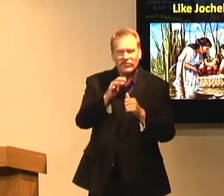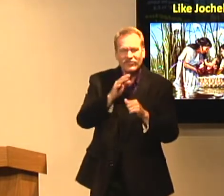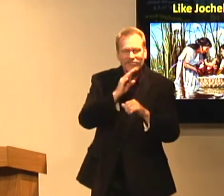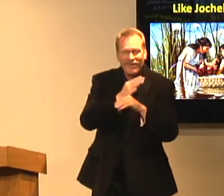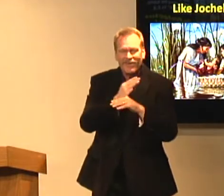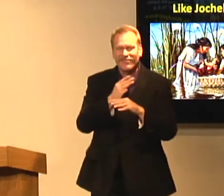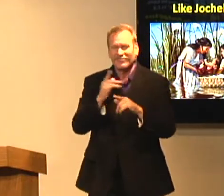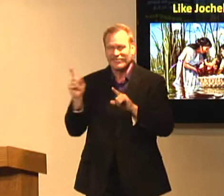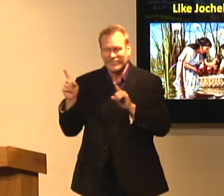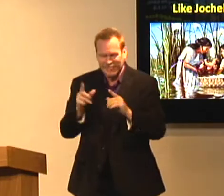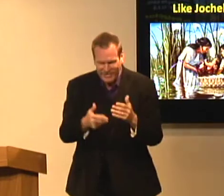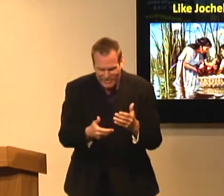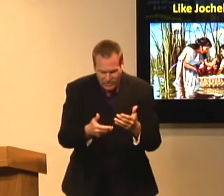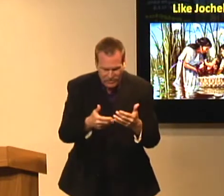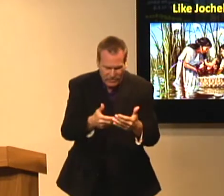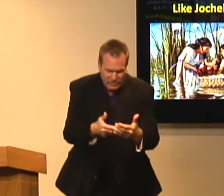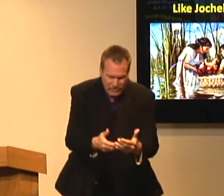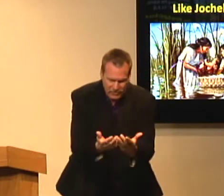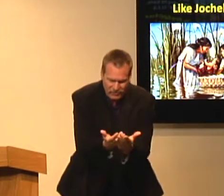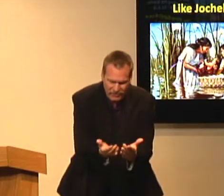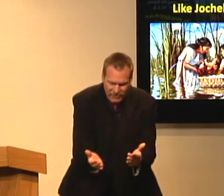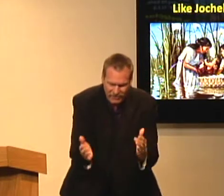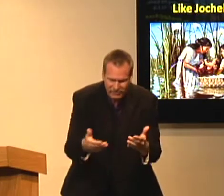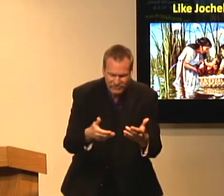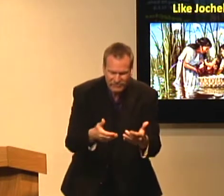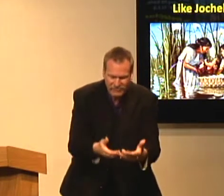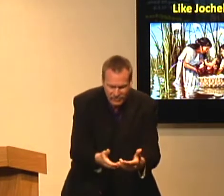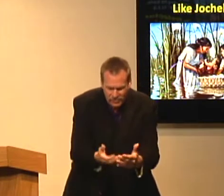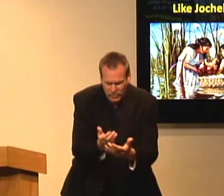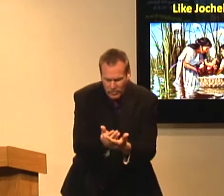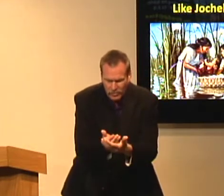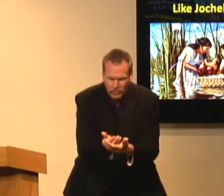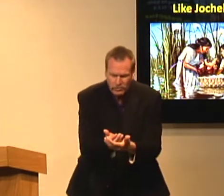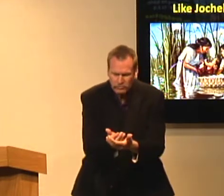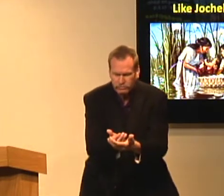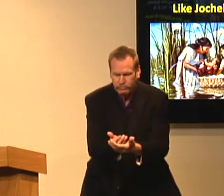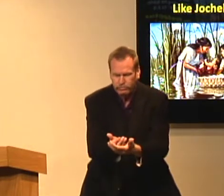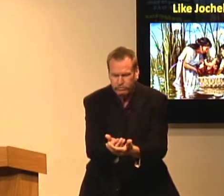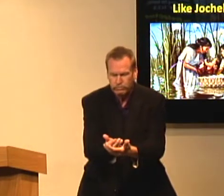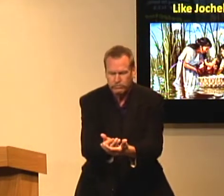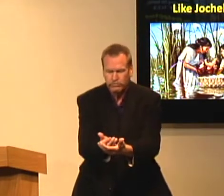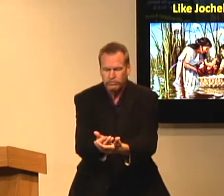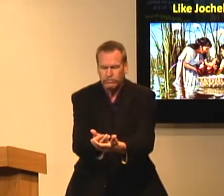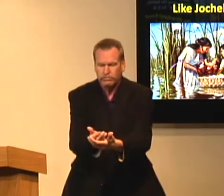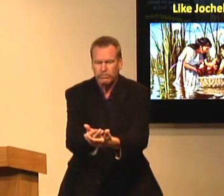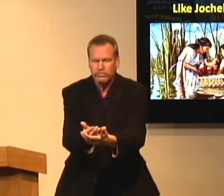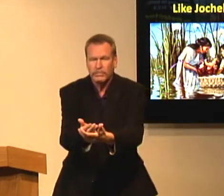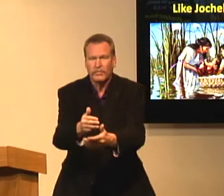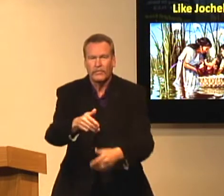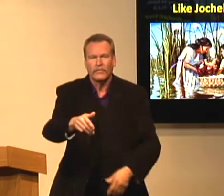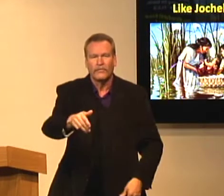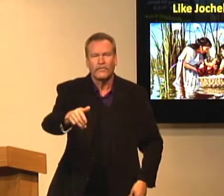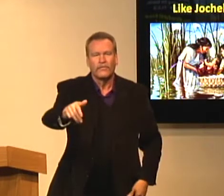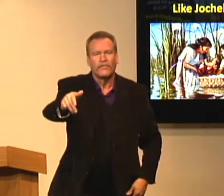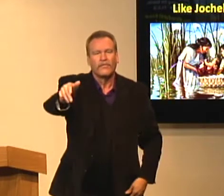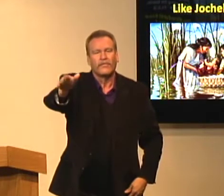in this struggle that she had a daughter, Miriam, and she placed the child in the basket and put it in the reeds along the bank of the